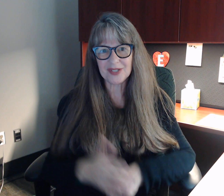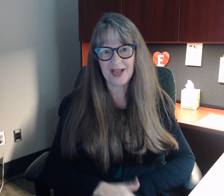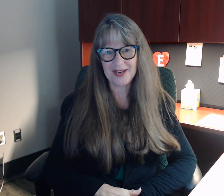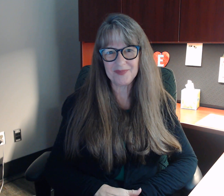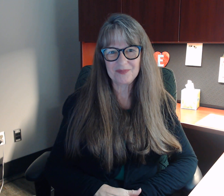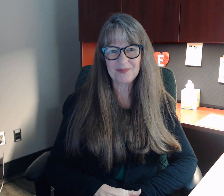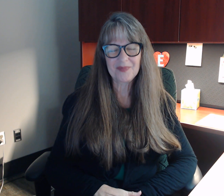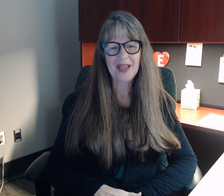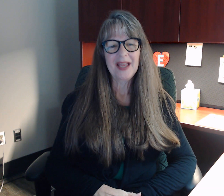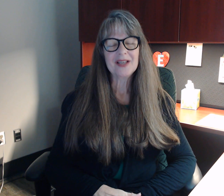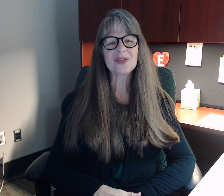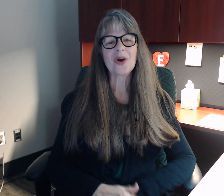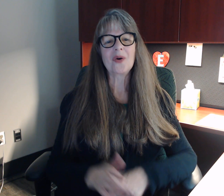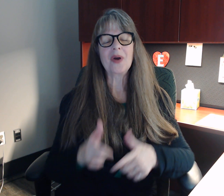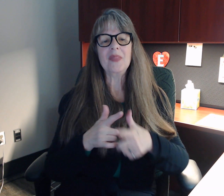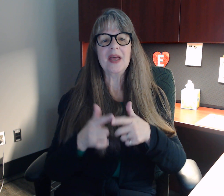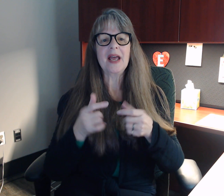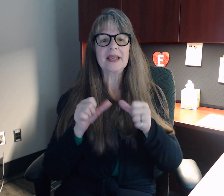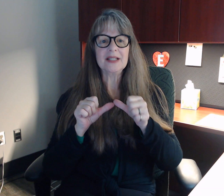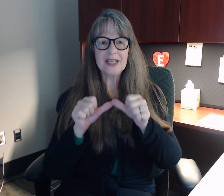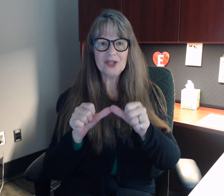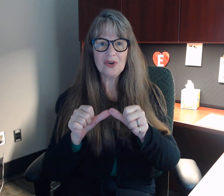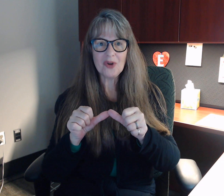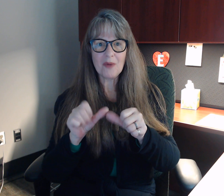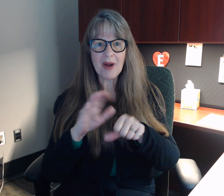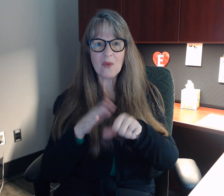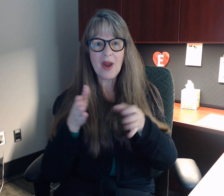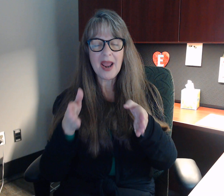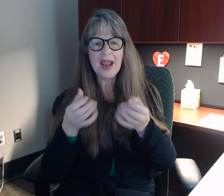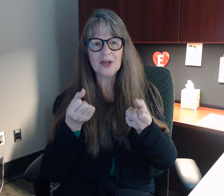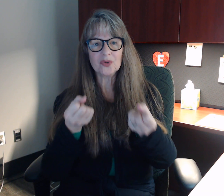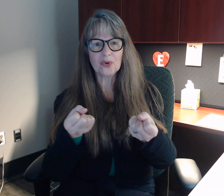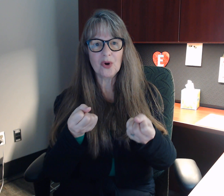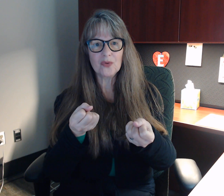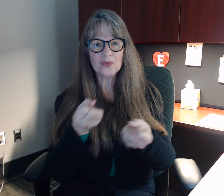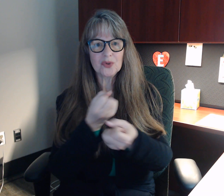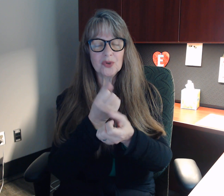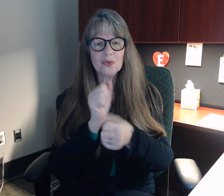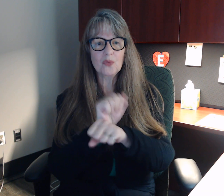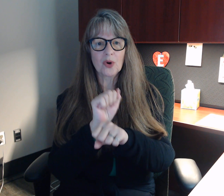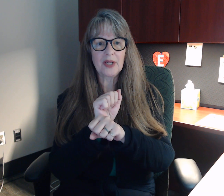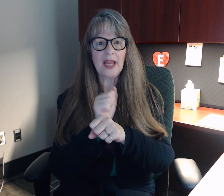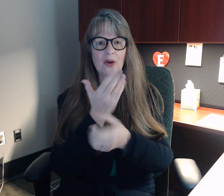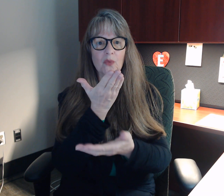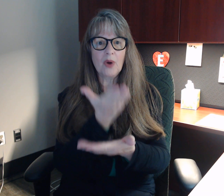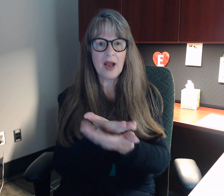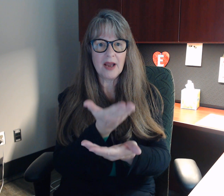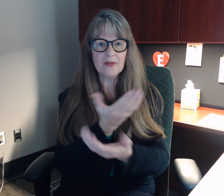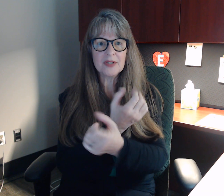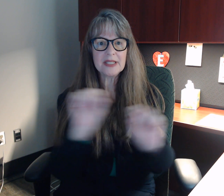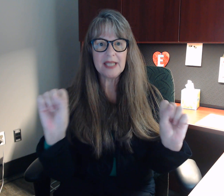outside. So, and then I continued on my way and drove to work and arrived